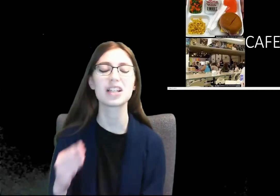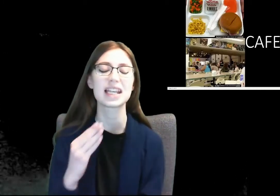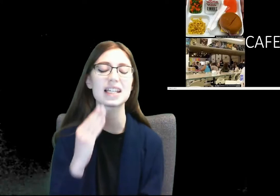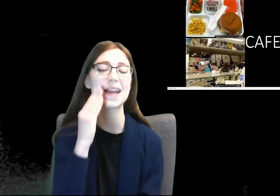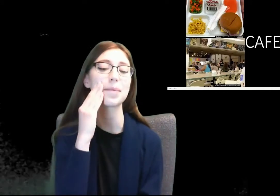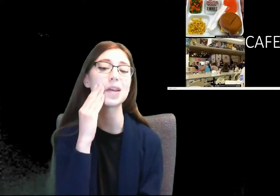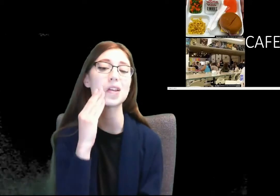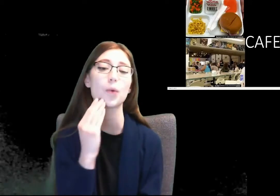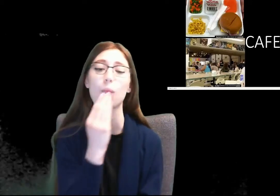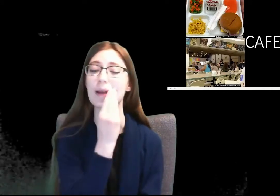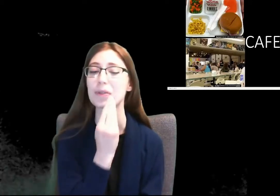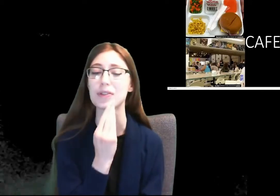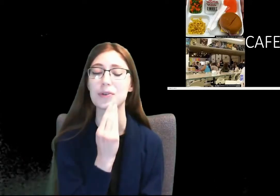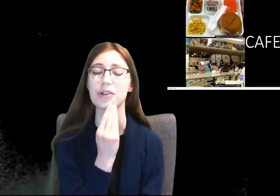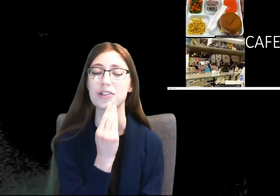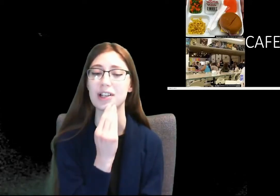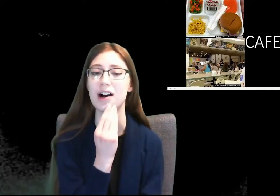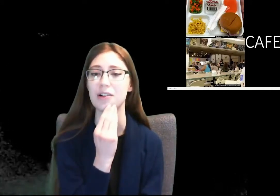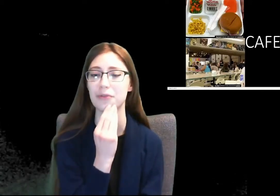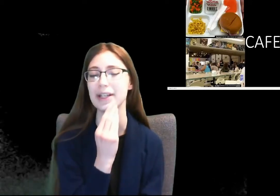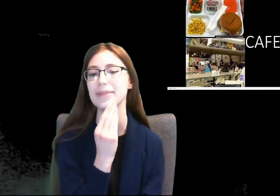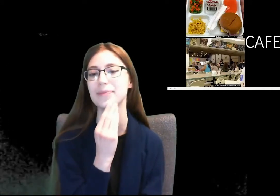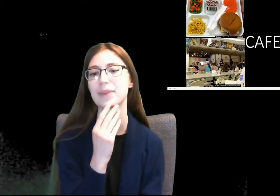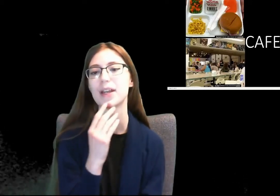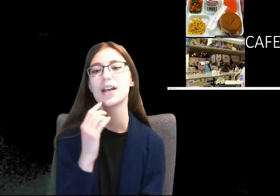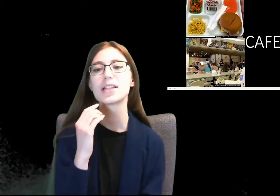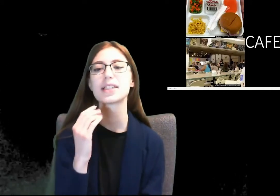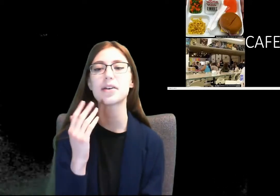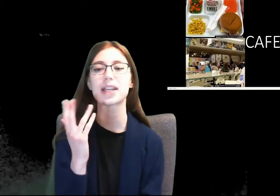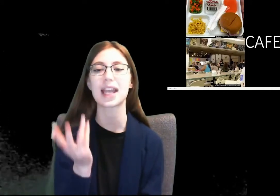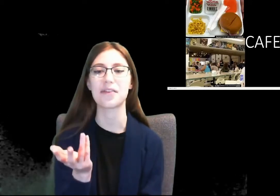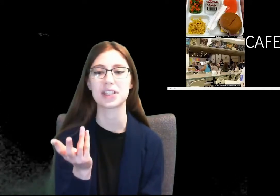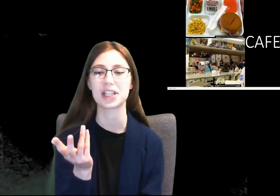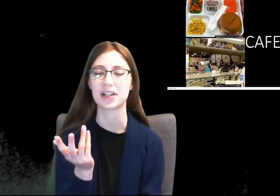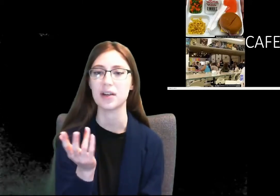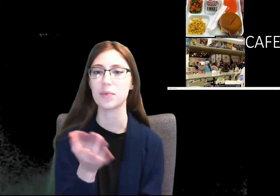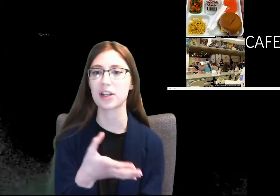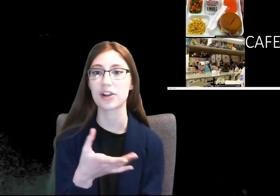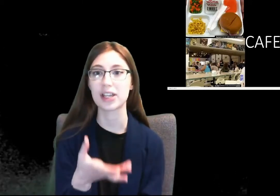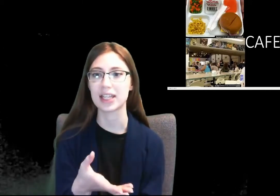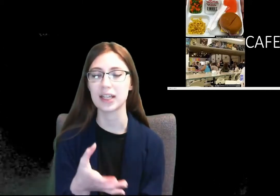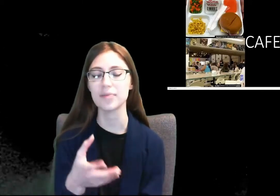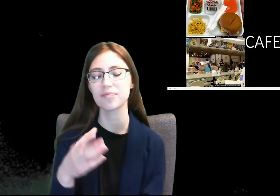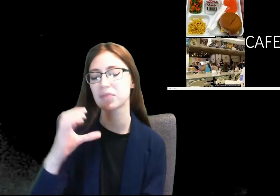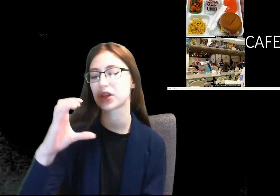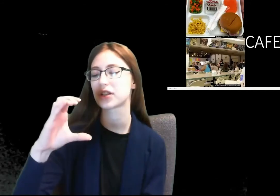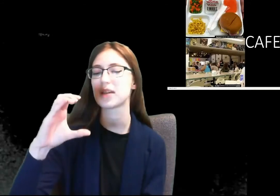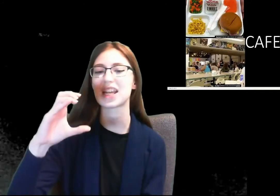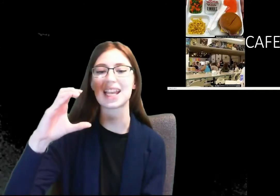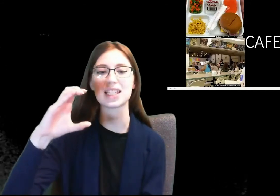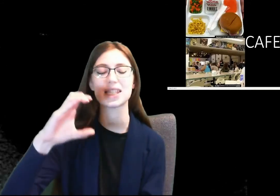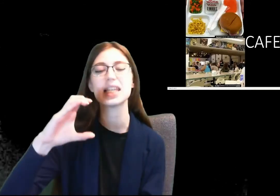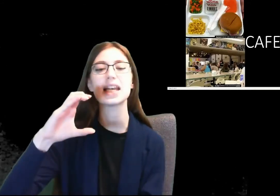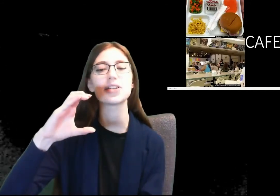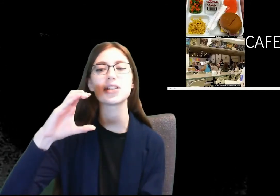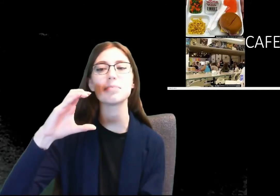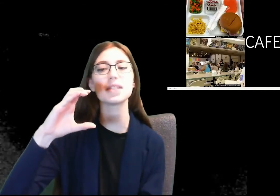take a napkin, you can wipe those corners off, right? So in a cafeteria where you're eating, you're going to make a C hand shape, C